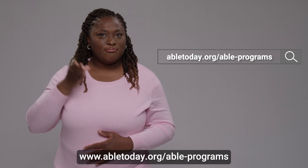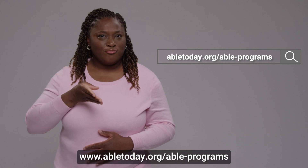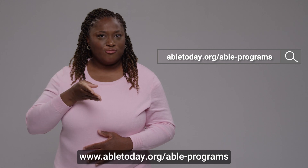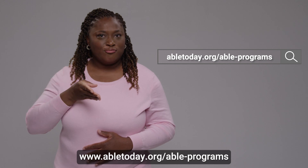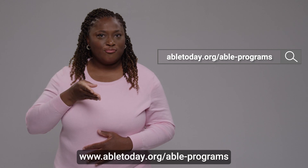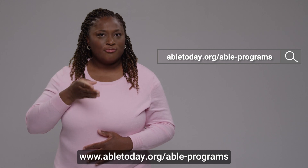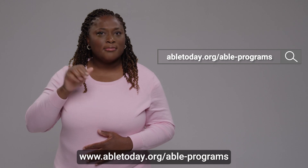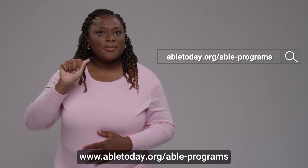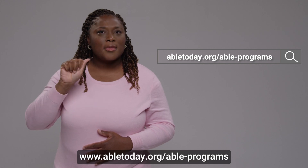www.abletoday.org/able-programs.